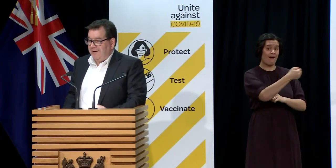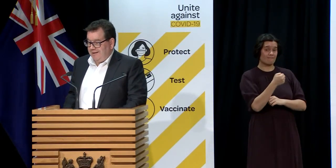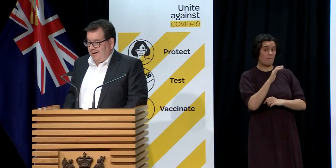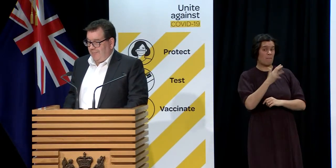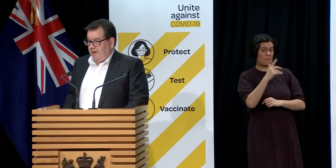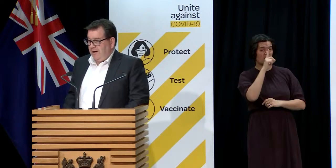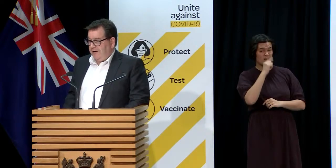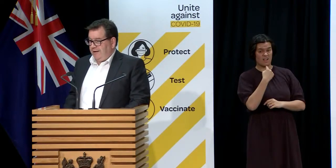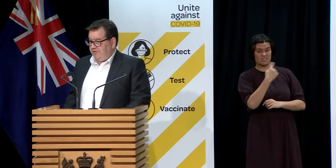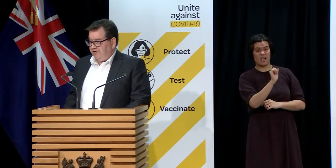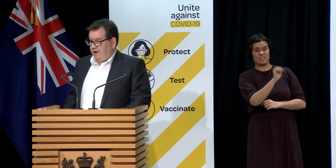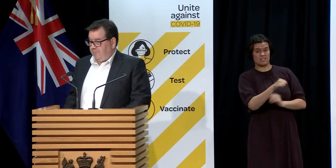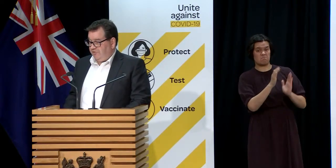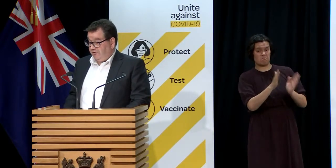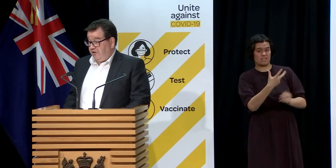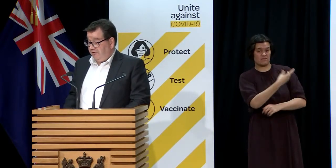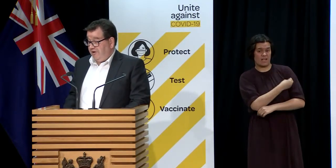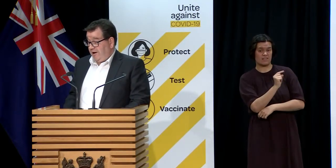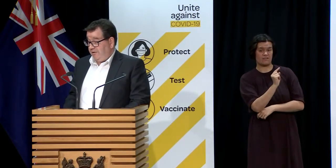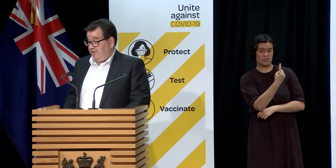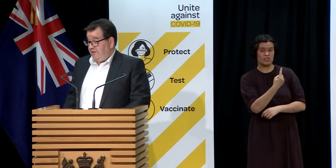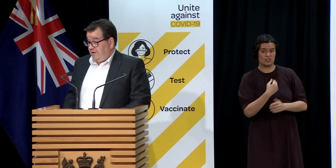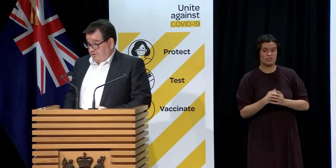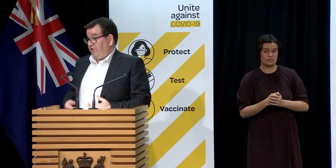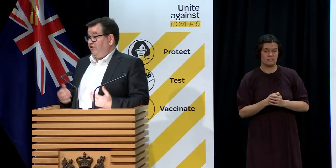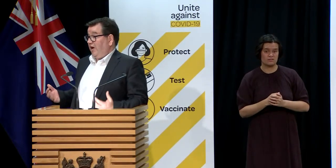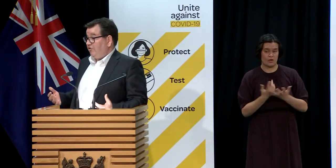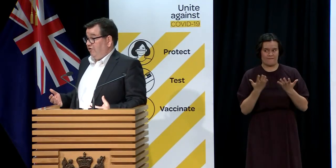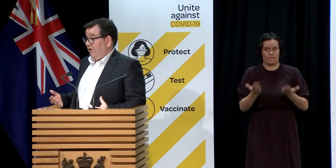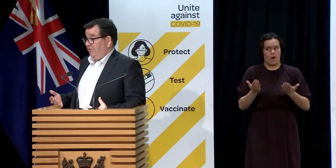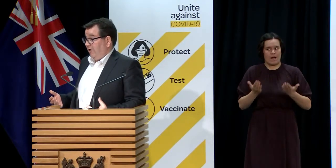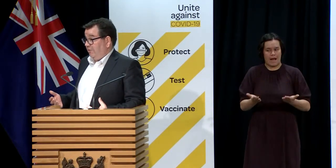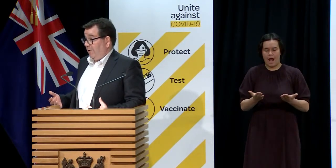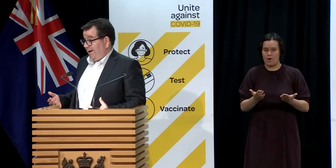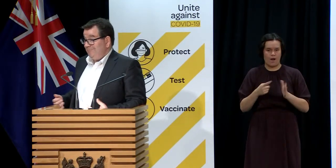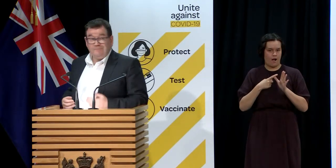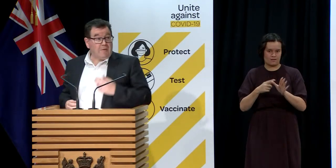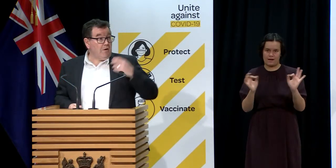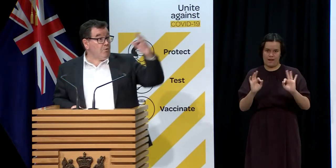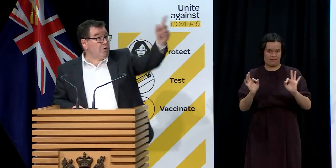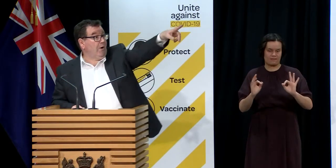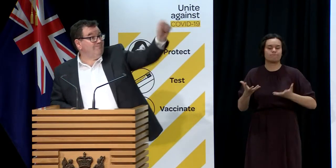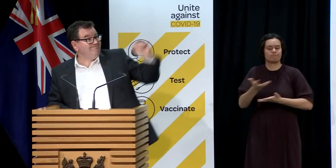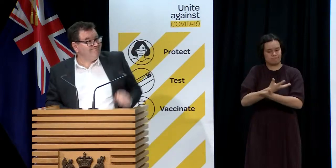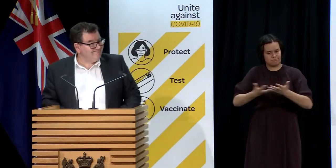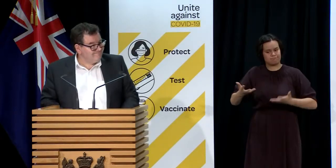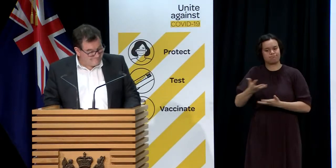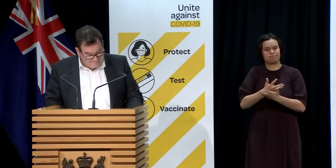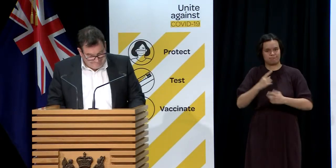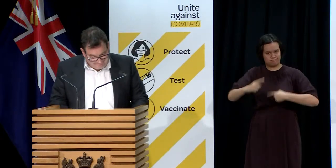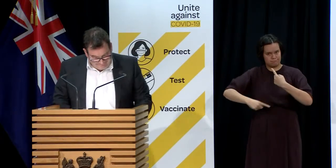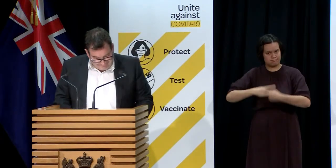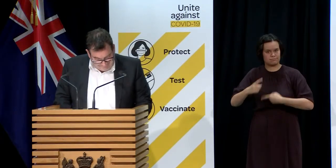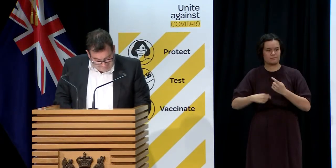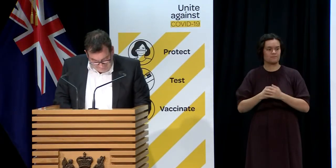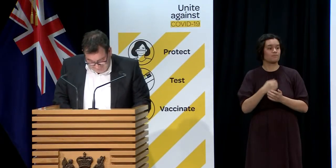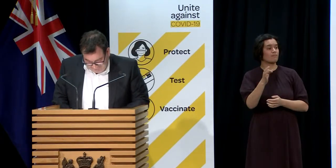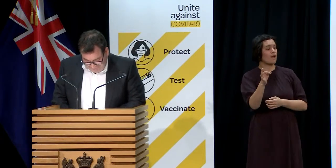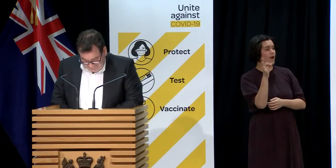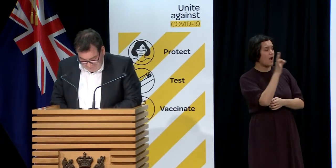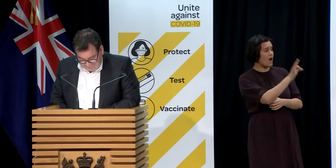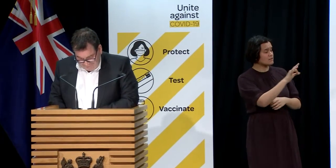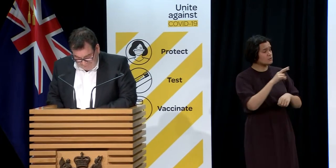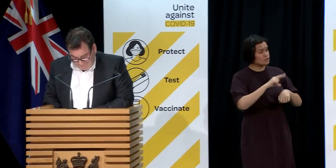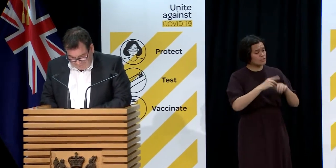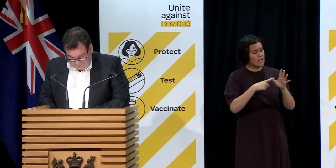whether the government ended up in a legislative position is now the discussion that's underway. Rukawa. Dr. Bloomfield, a